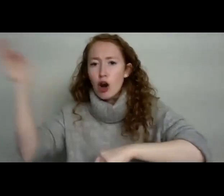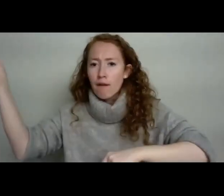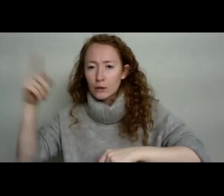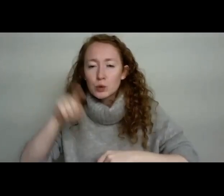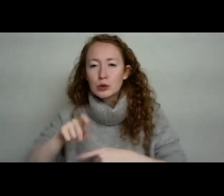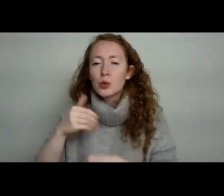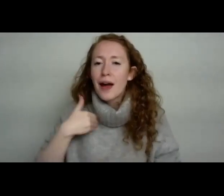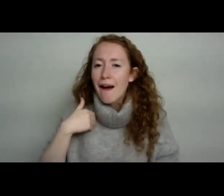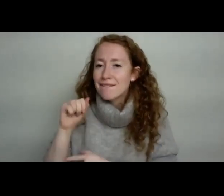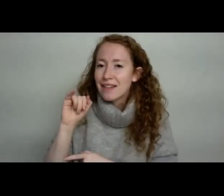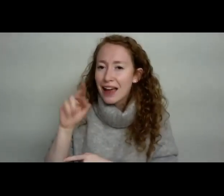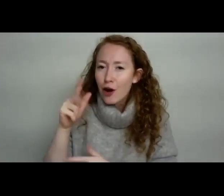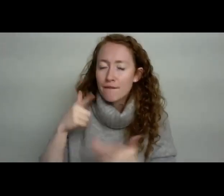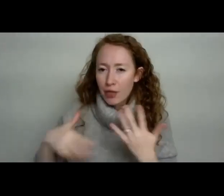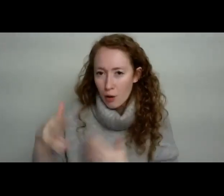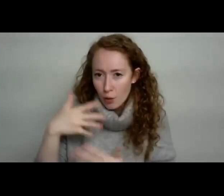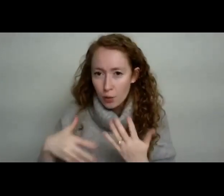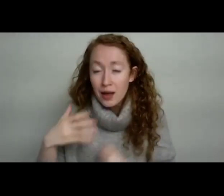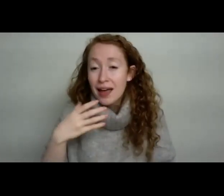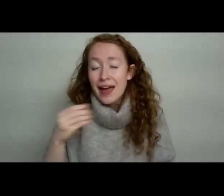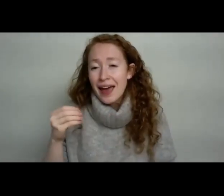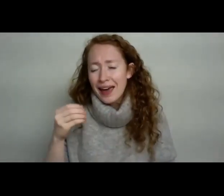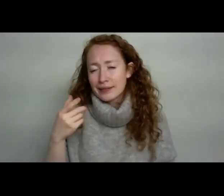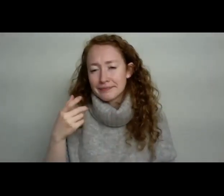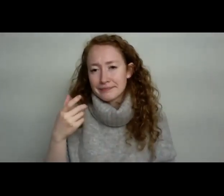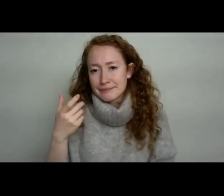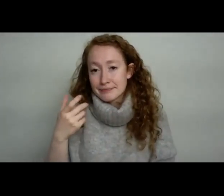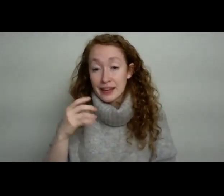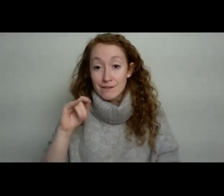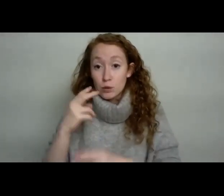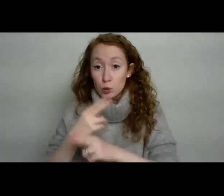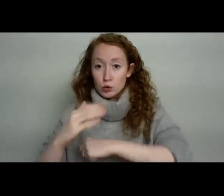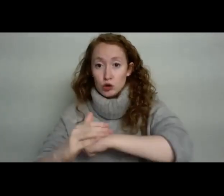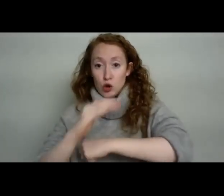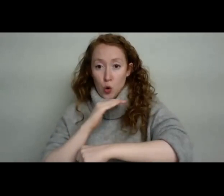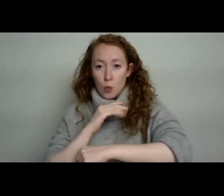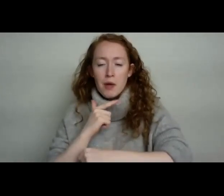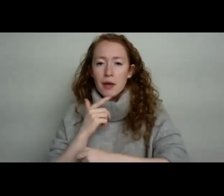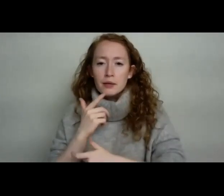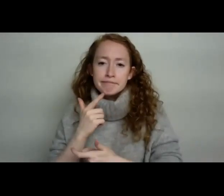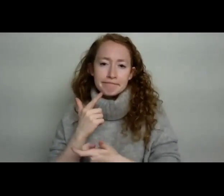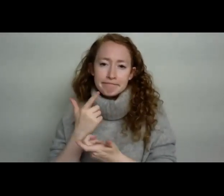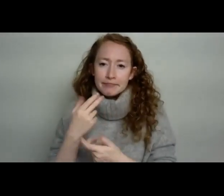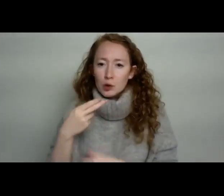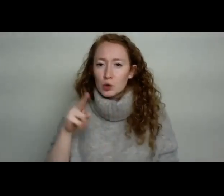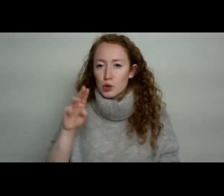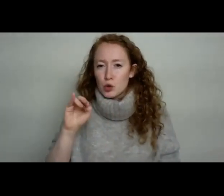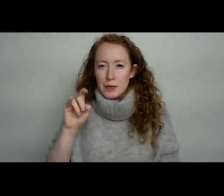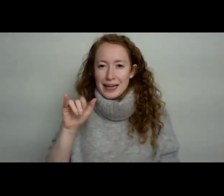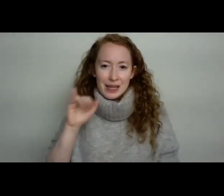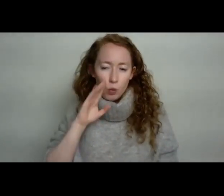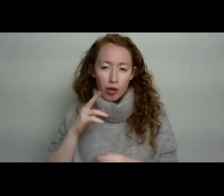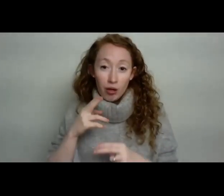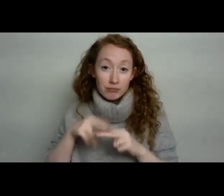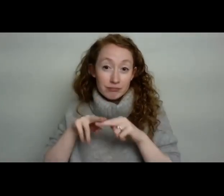airflow. And humidity domes take that airflow down to zero and increase that humidity to 100%.